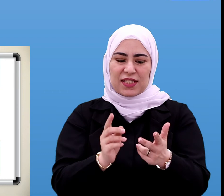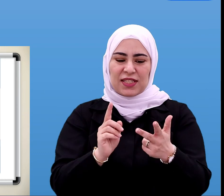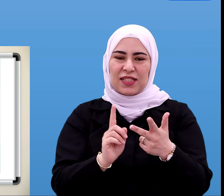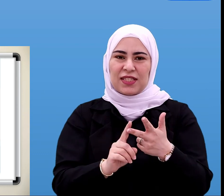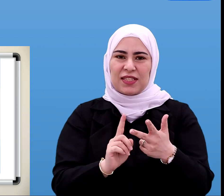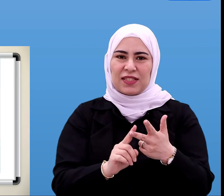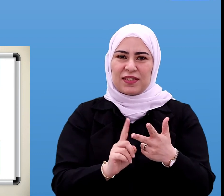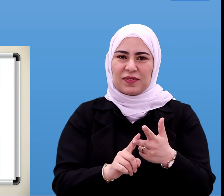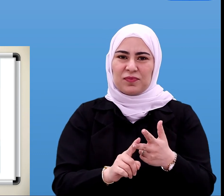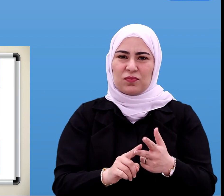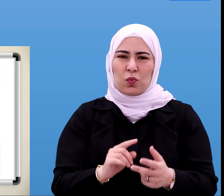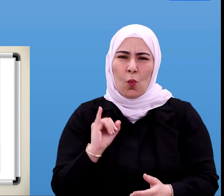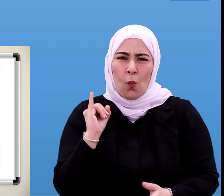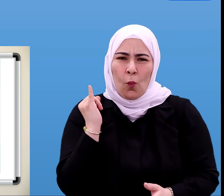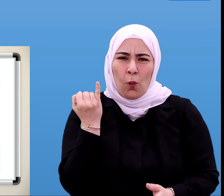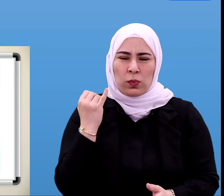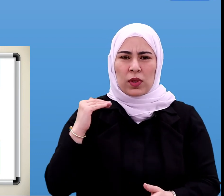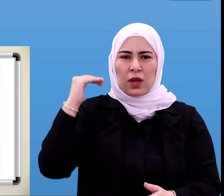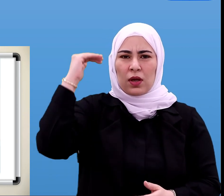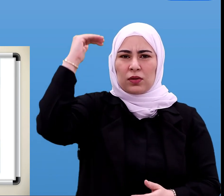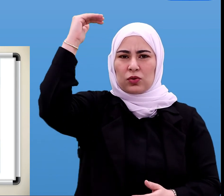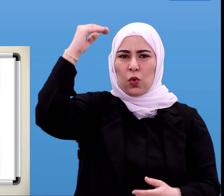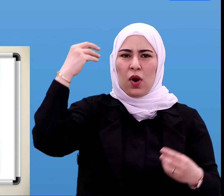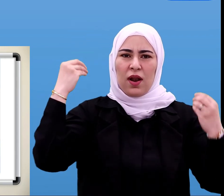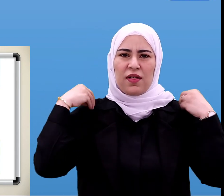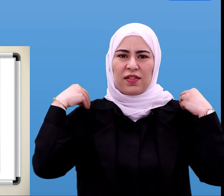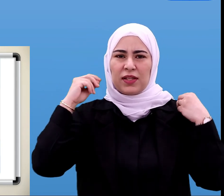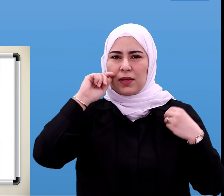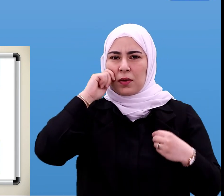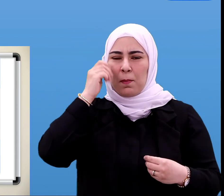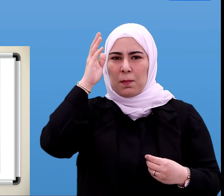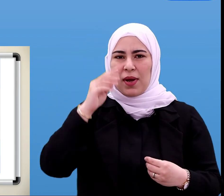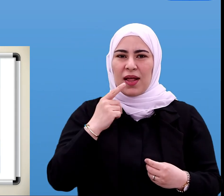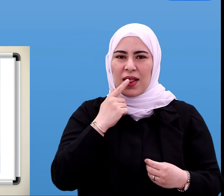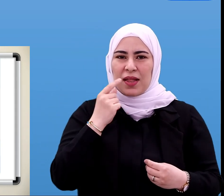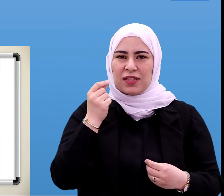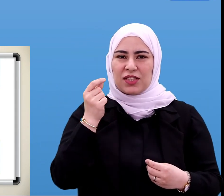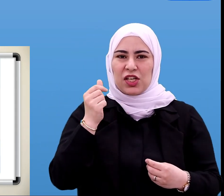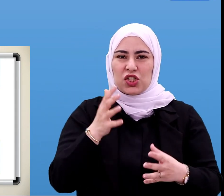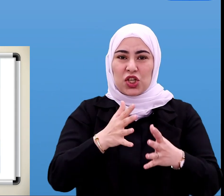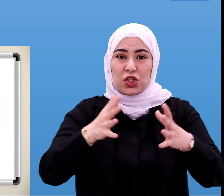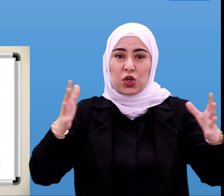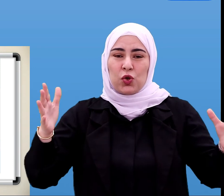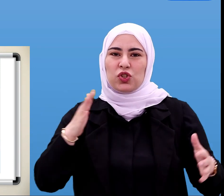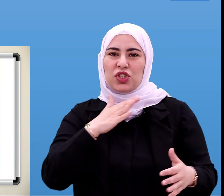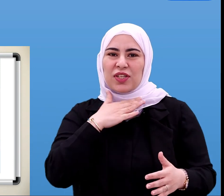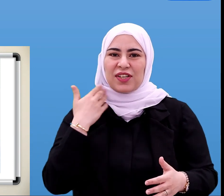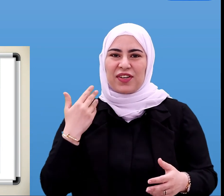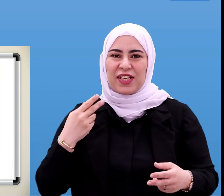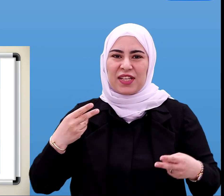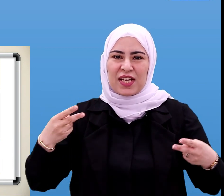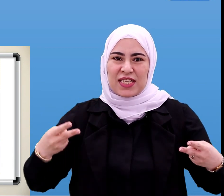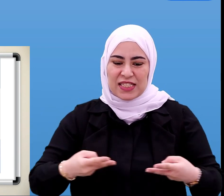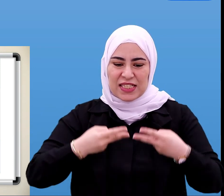Thin, tall, athletic man. D. Delicious, huge, green